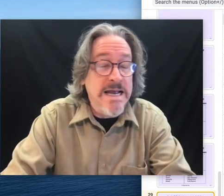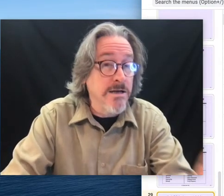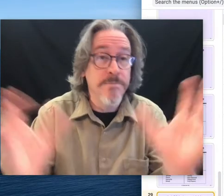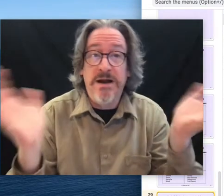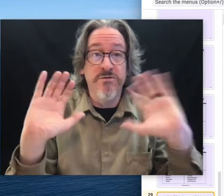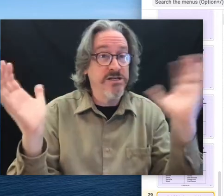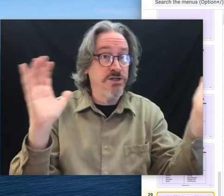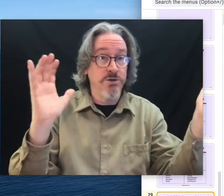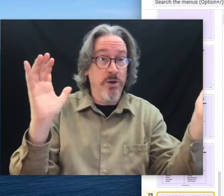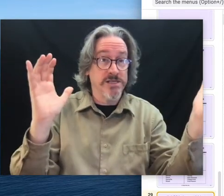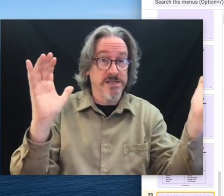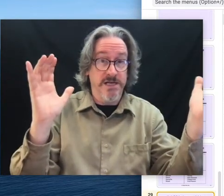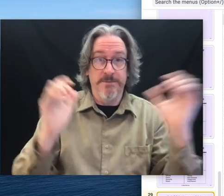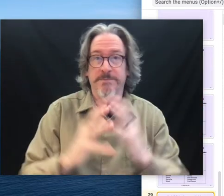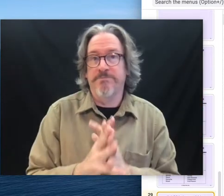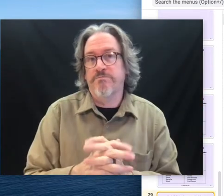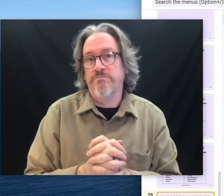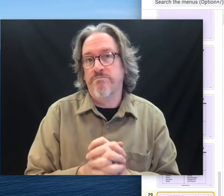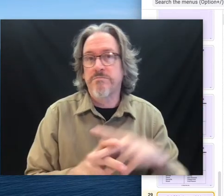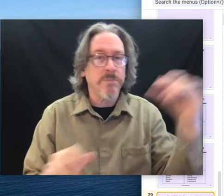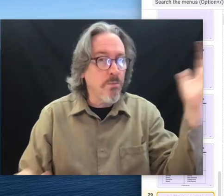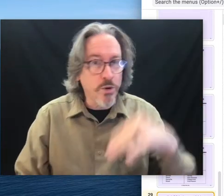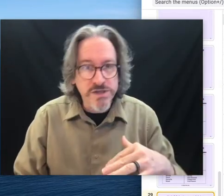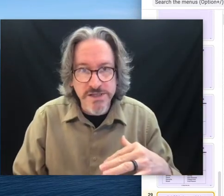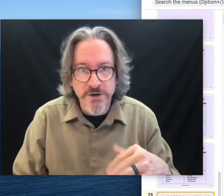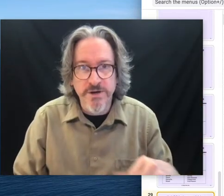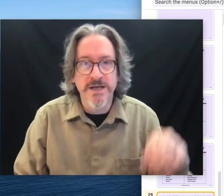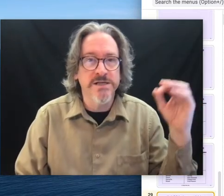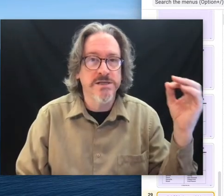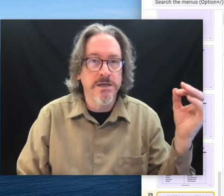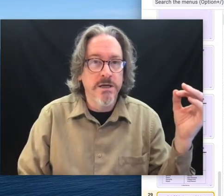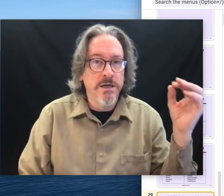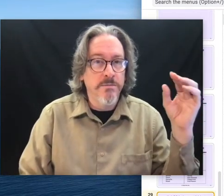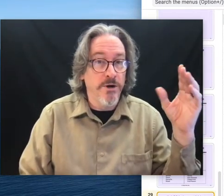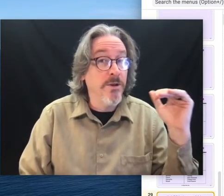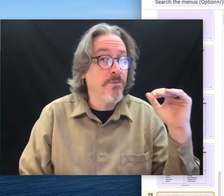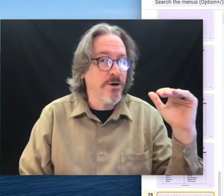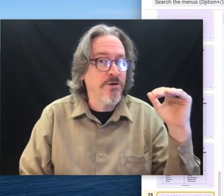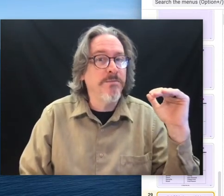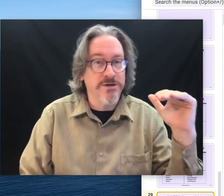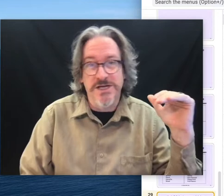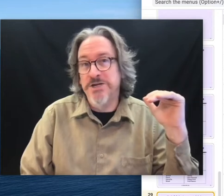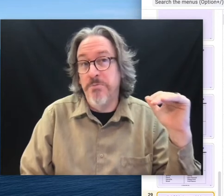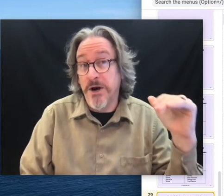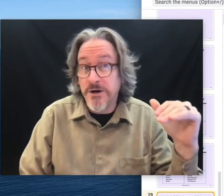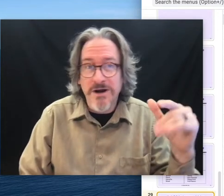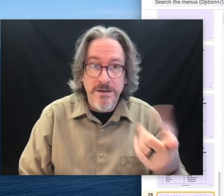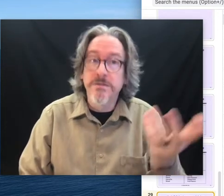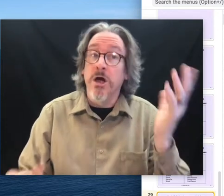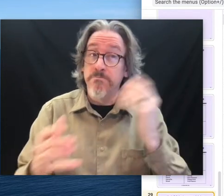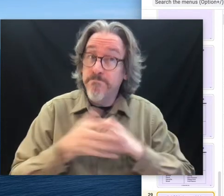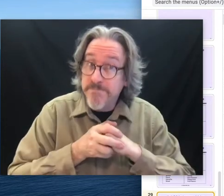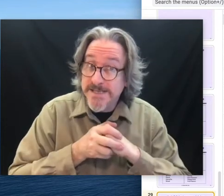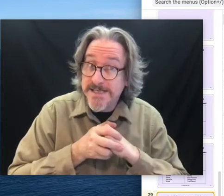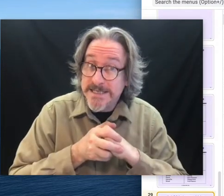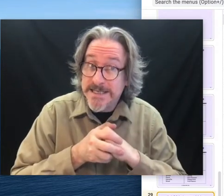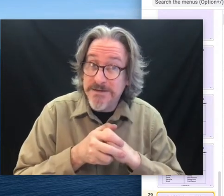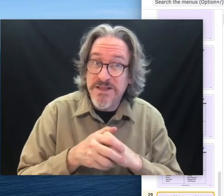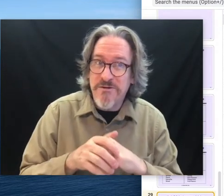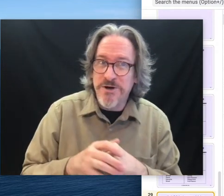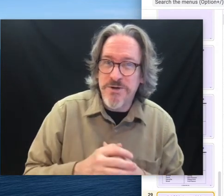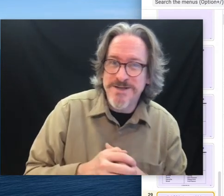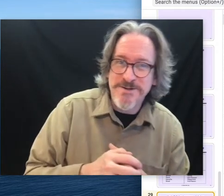And again, compare these to the what's the sign. Morsels and ingredients: buttermilk, buttercream, butterscotch, butter. Sensing